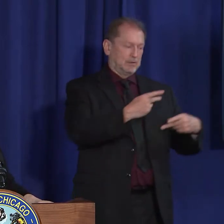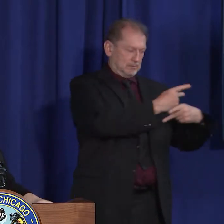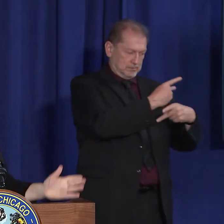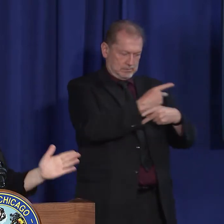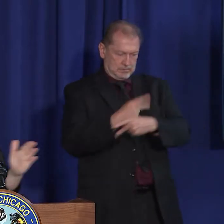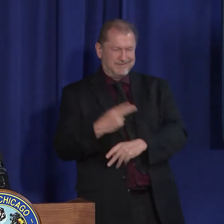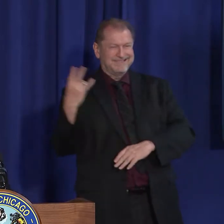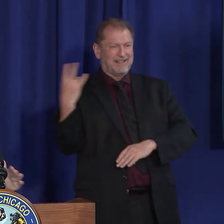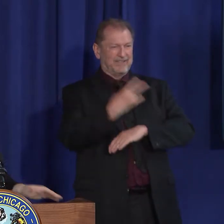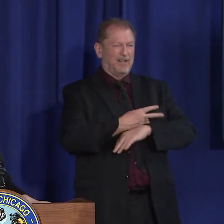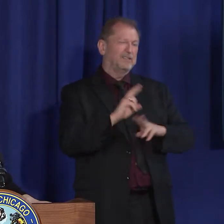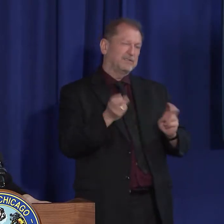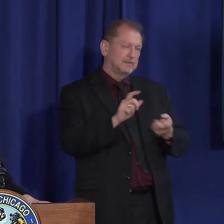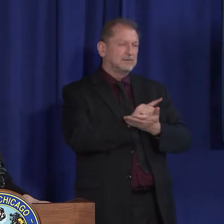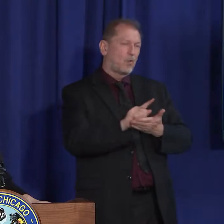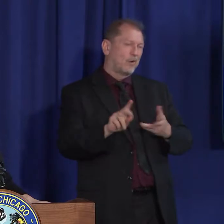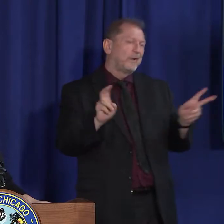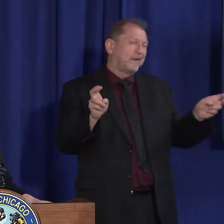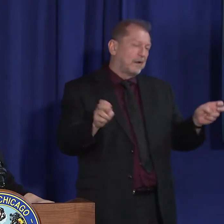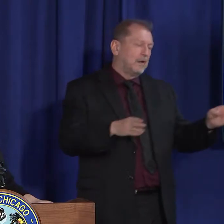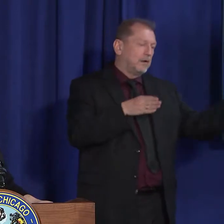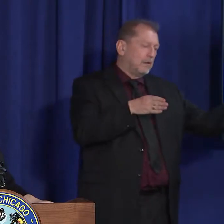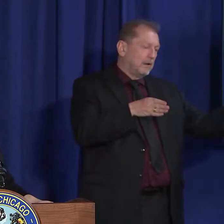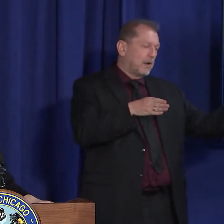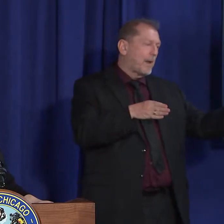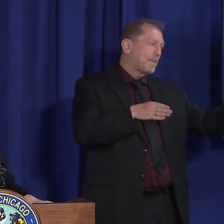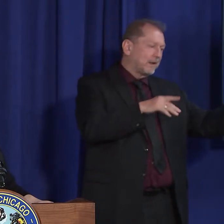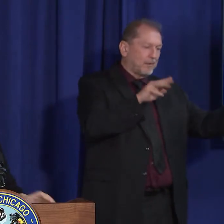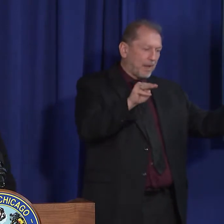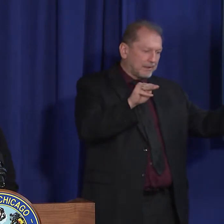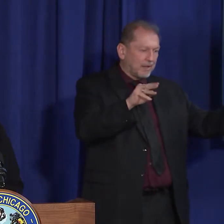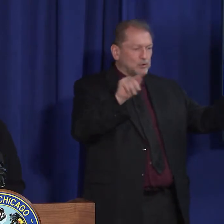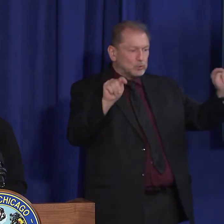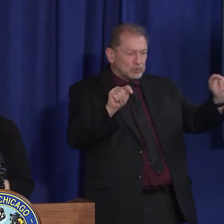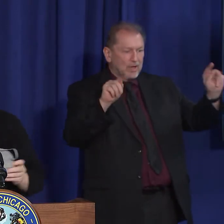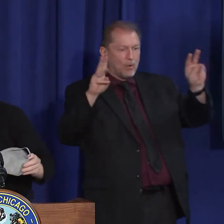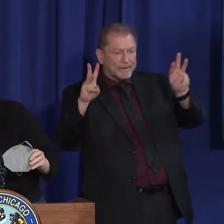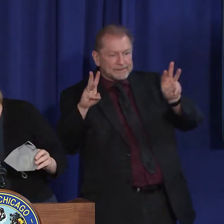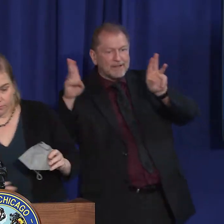under the metric over the last week. And I expect that to continue for the next week.